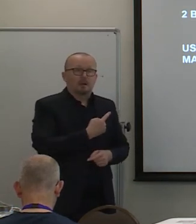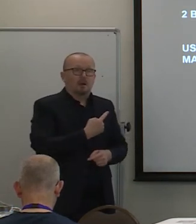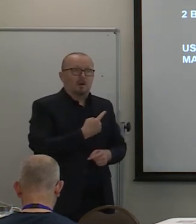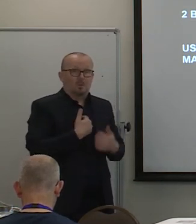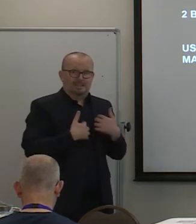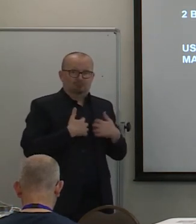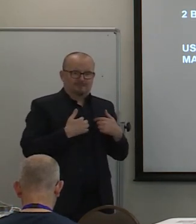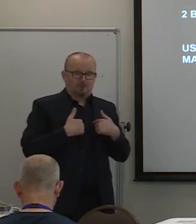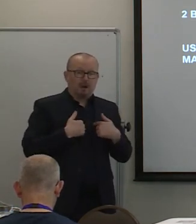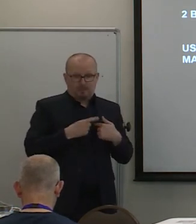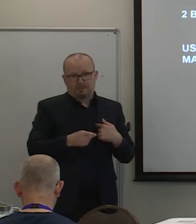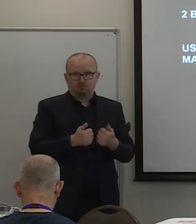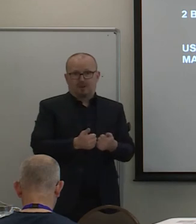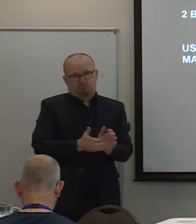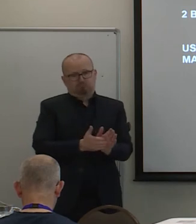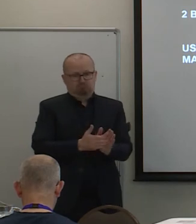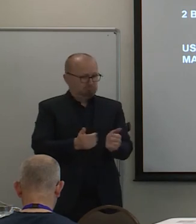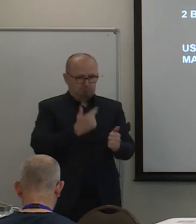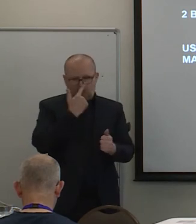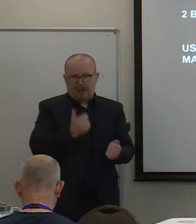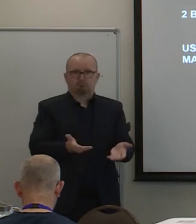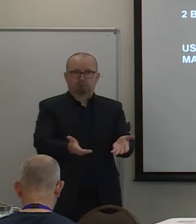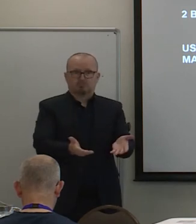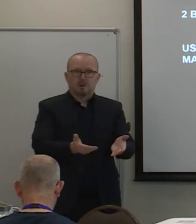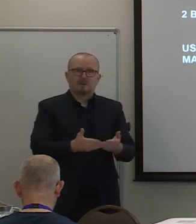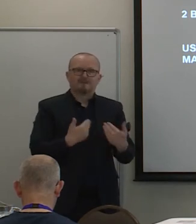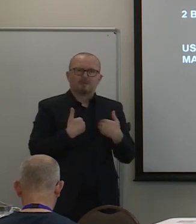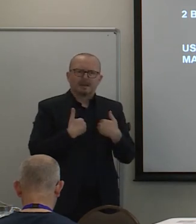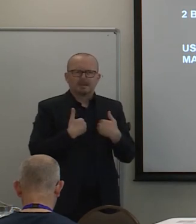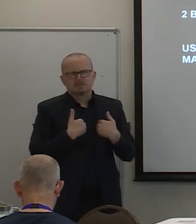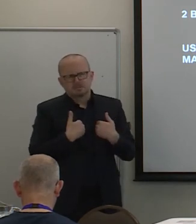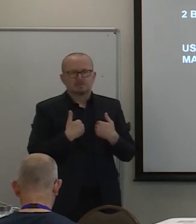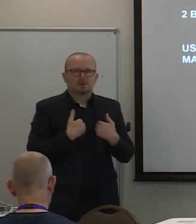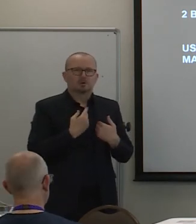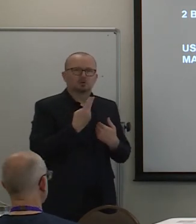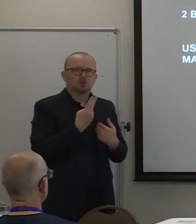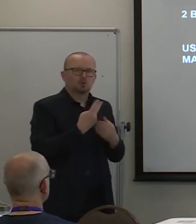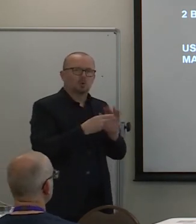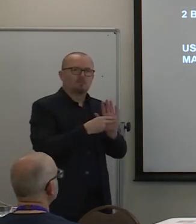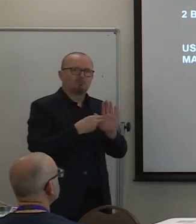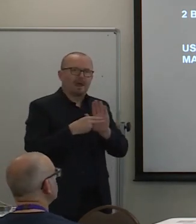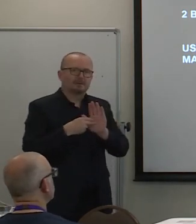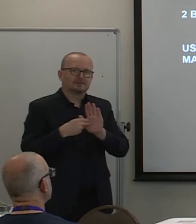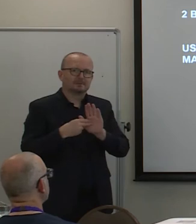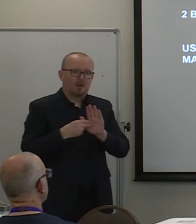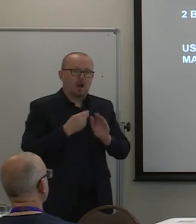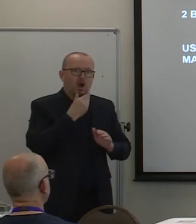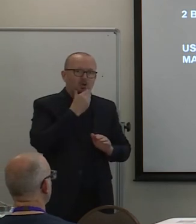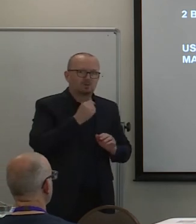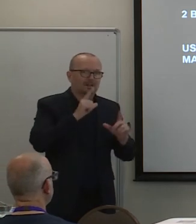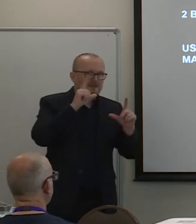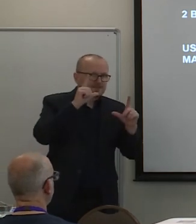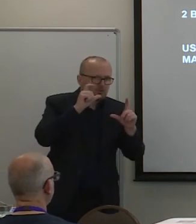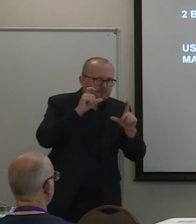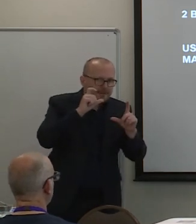doing, admirable effort, great idea, but the fact that realistically two brands are using photography and imaging as the